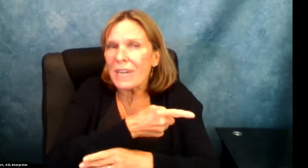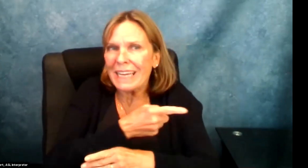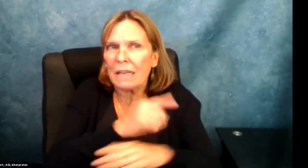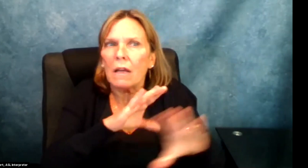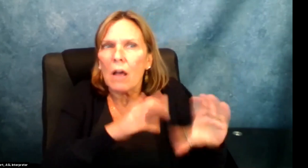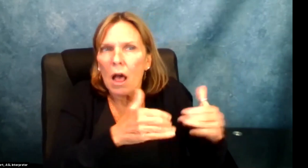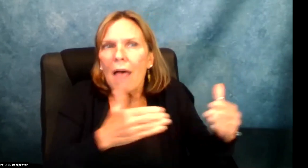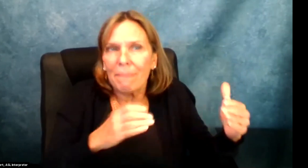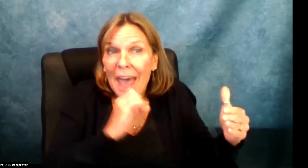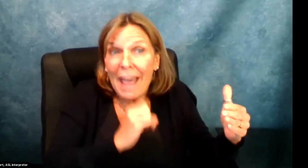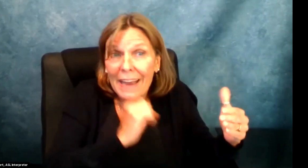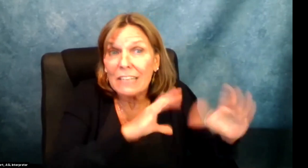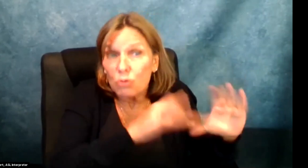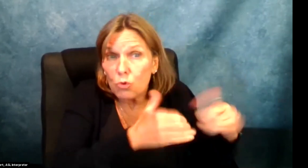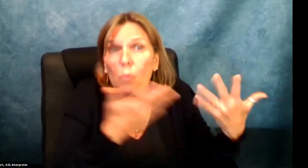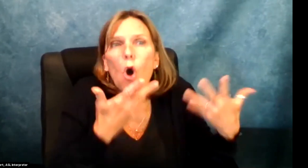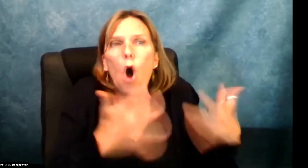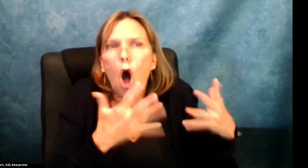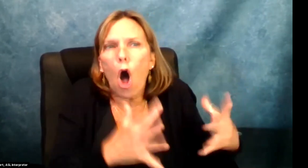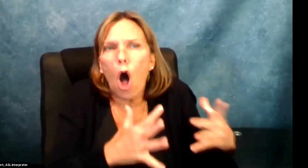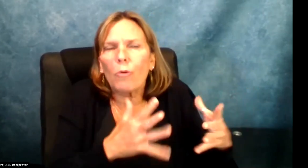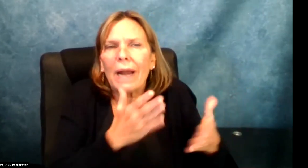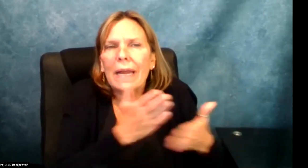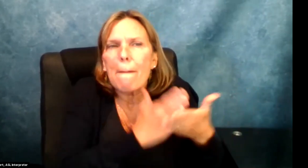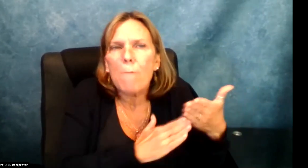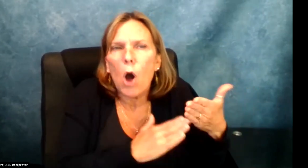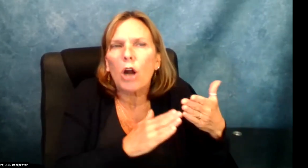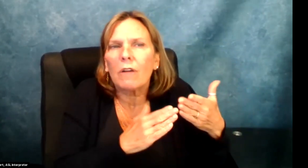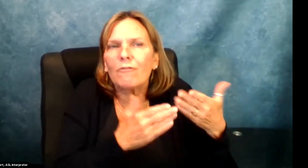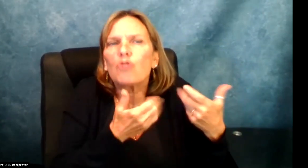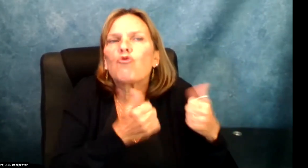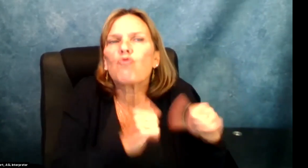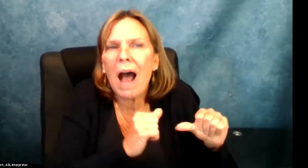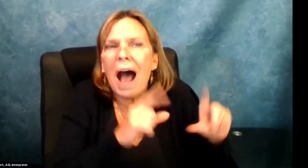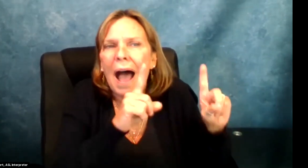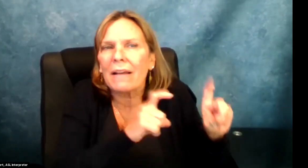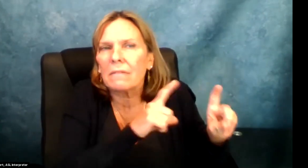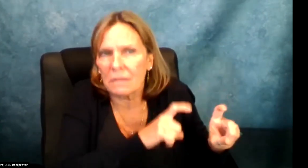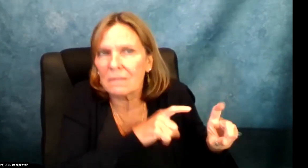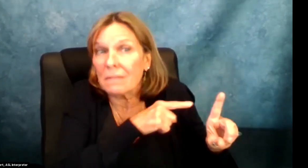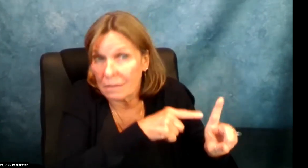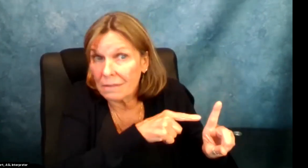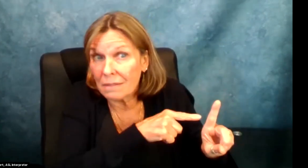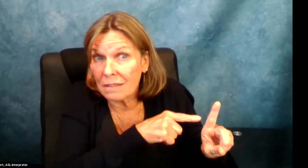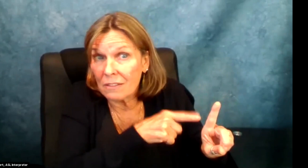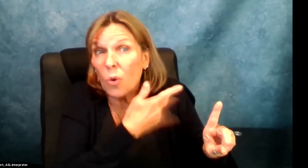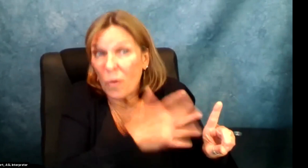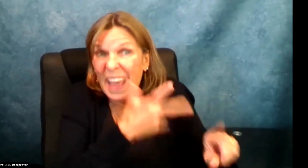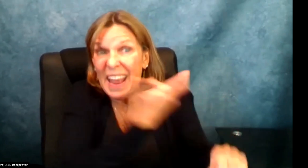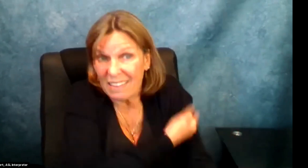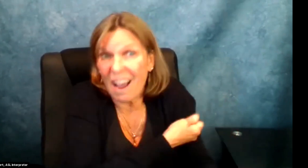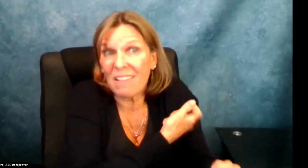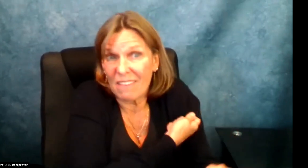followed now for more than a year in those trials too, which I think is a helpful thing to remember.